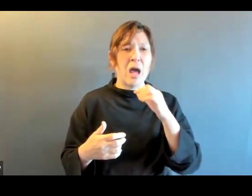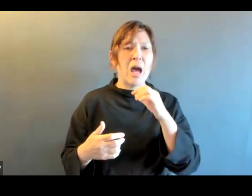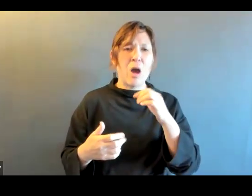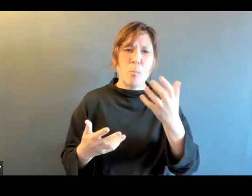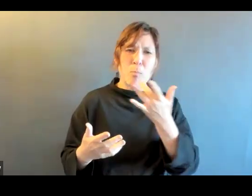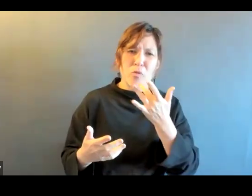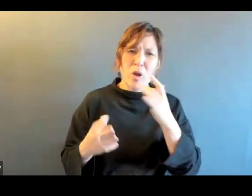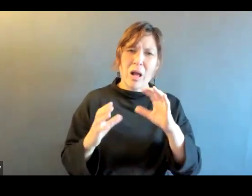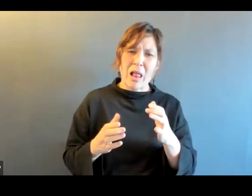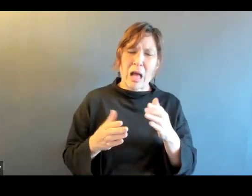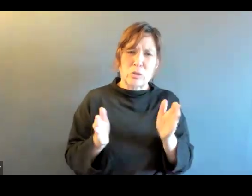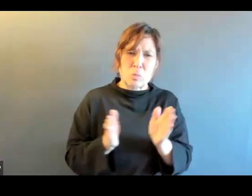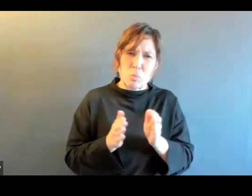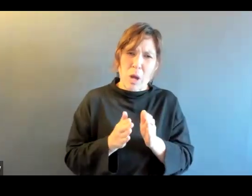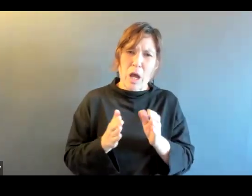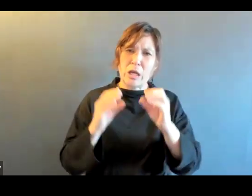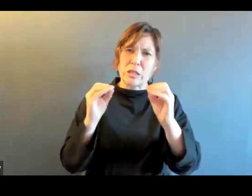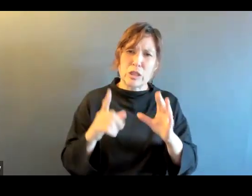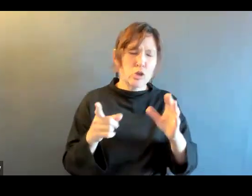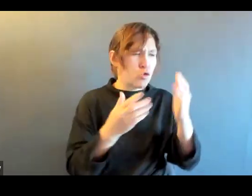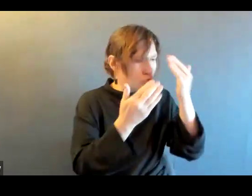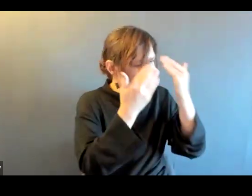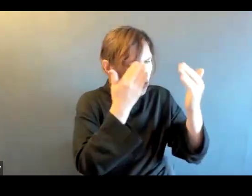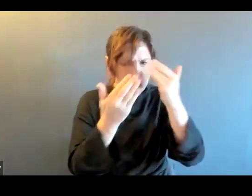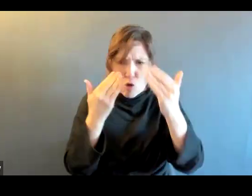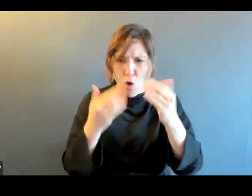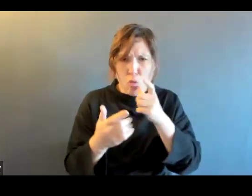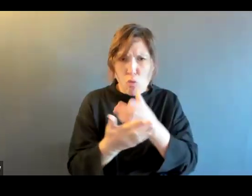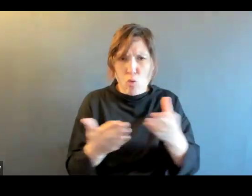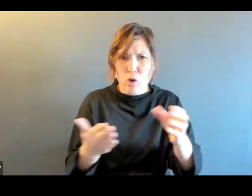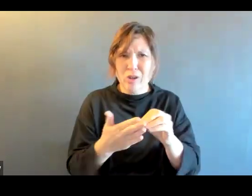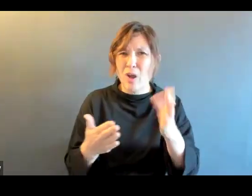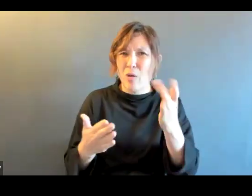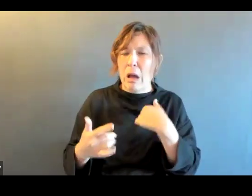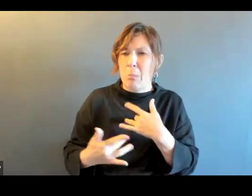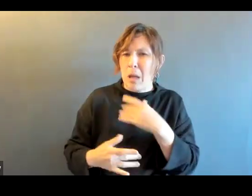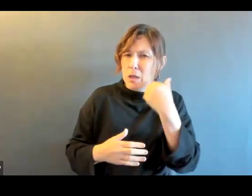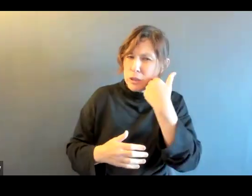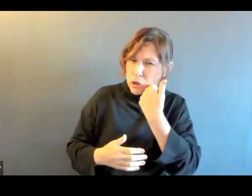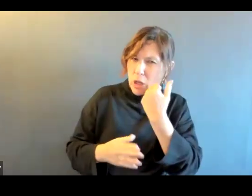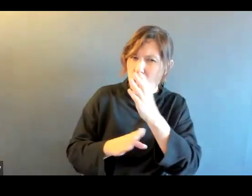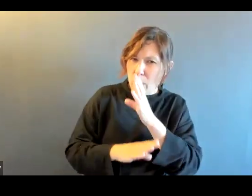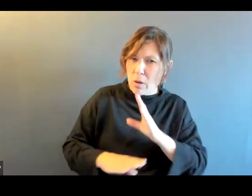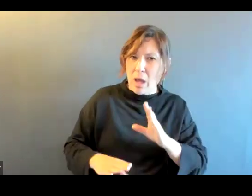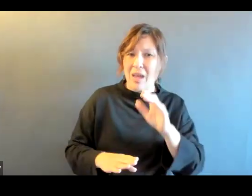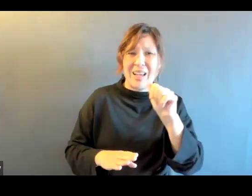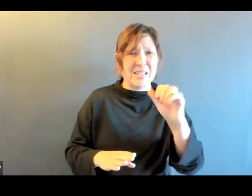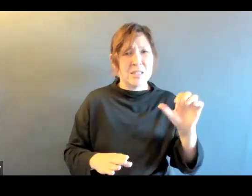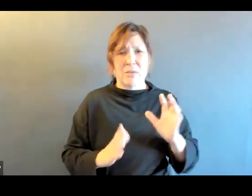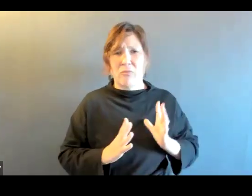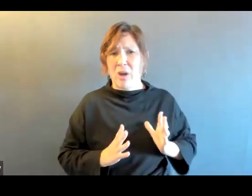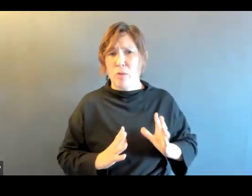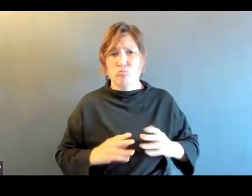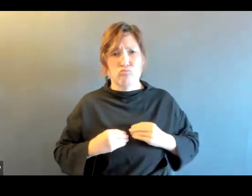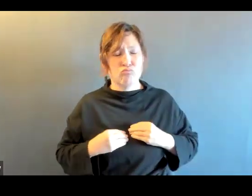me. This would especially be hard for me because I'm a quiet student. At ACC, I don't have to worry about that. The staff